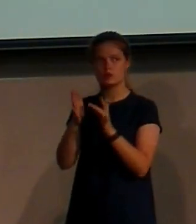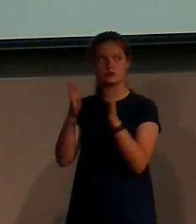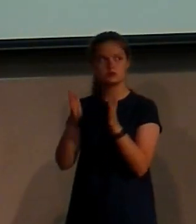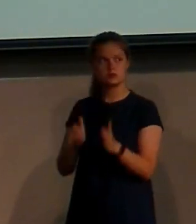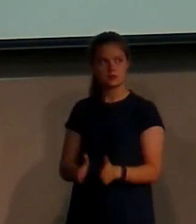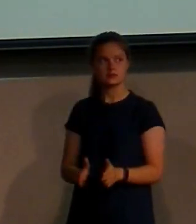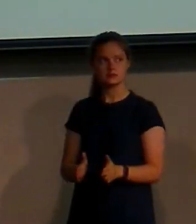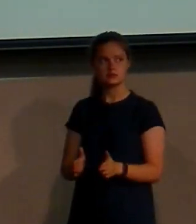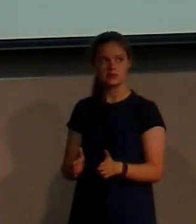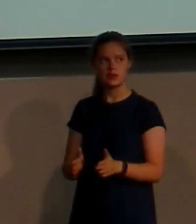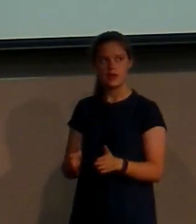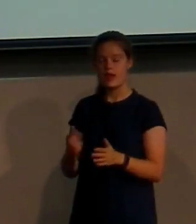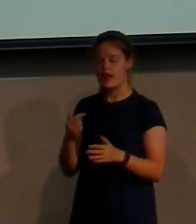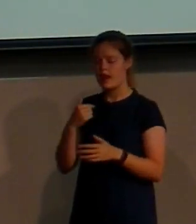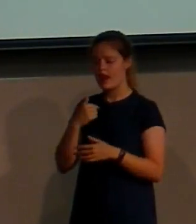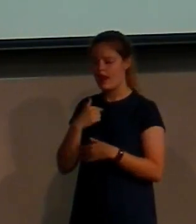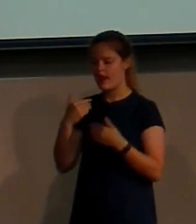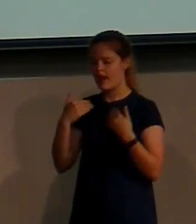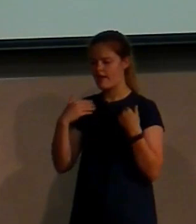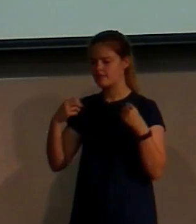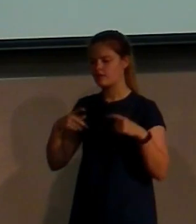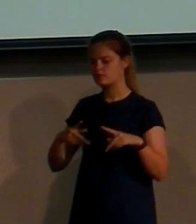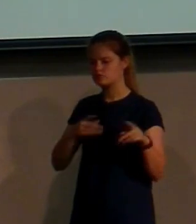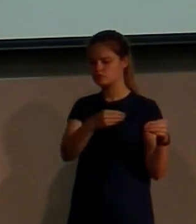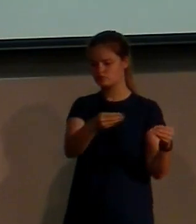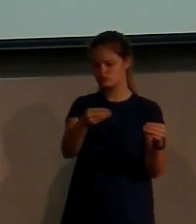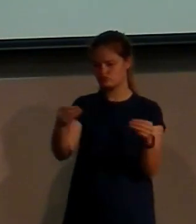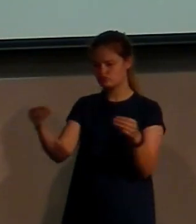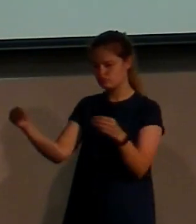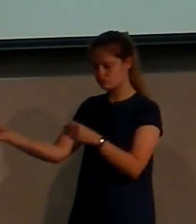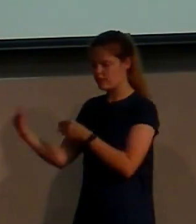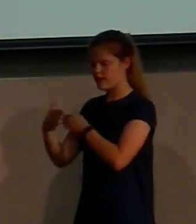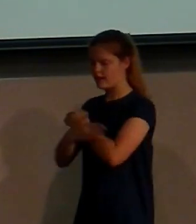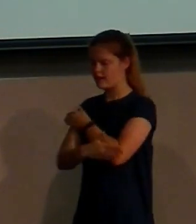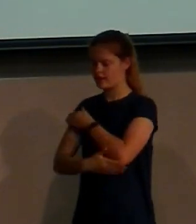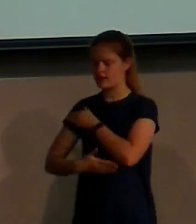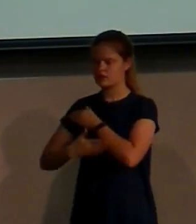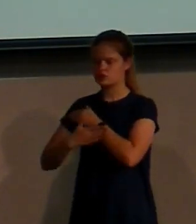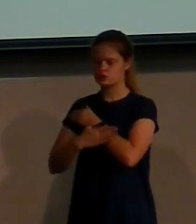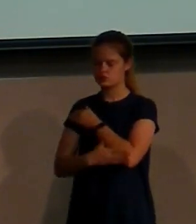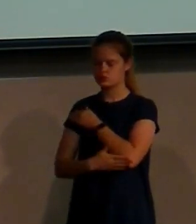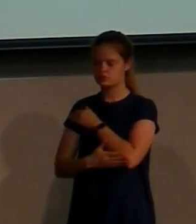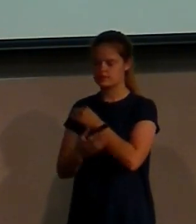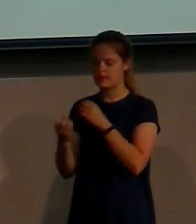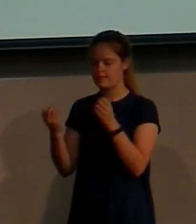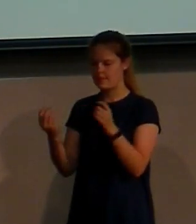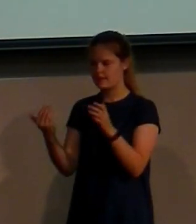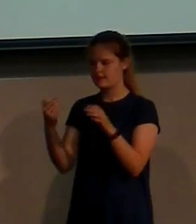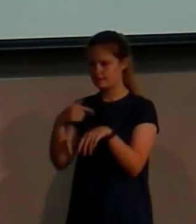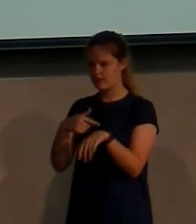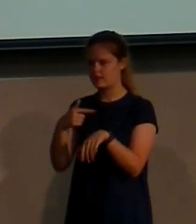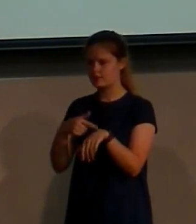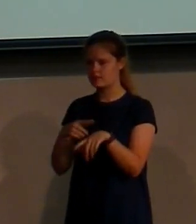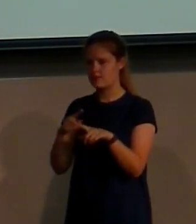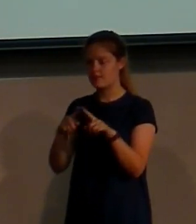countries several times, but on this occasion we went to this place to